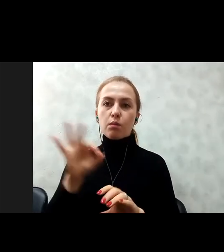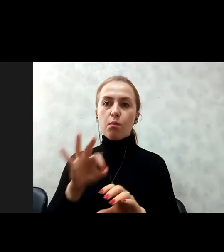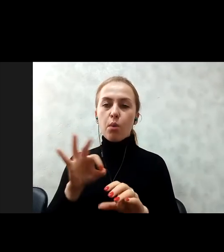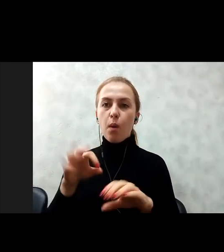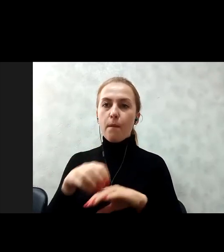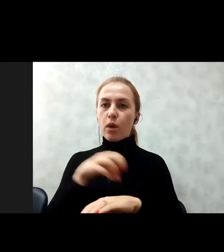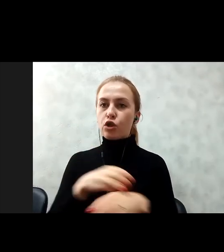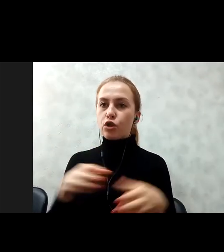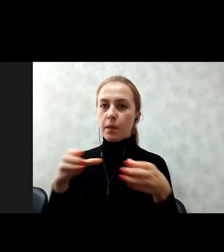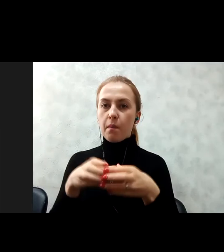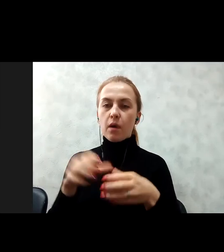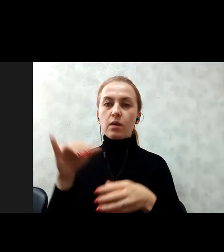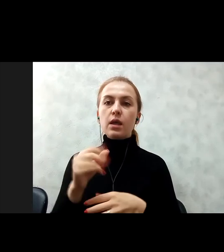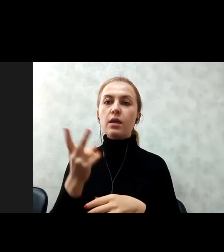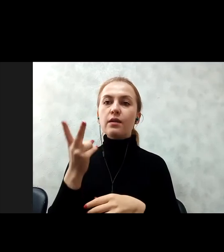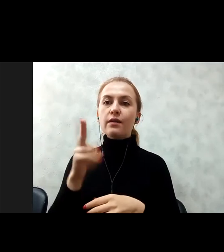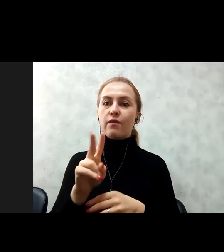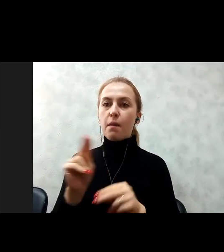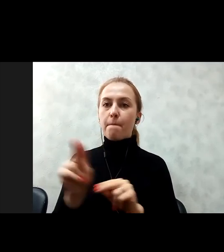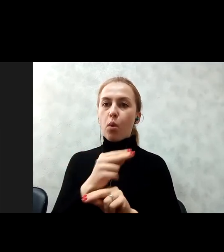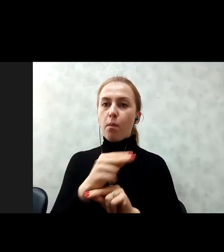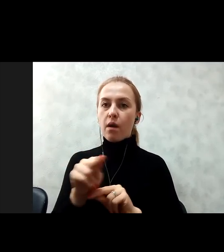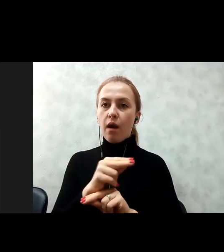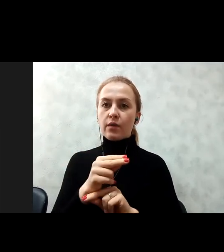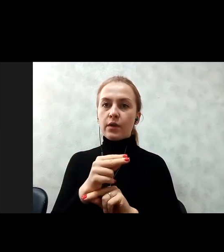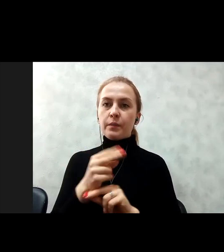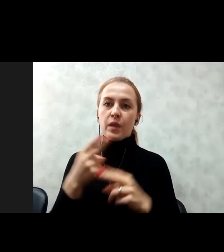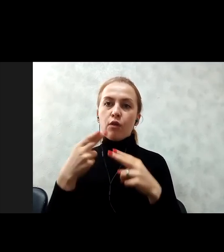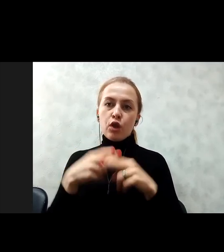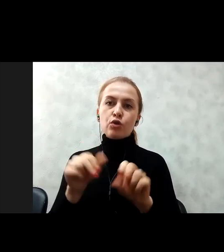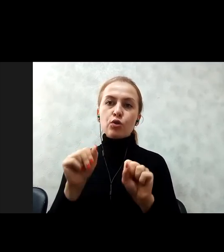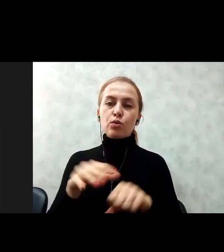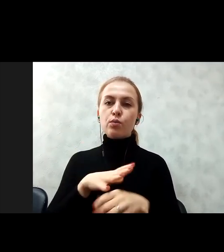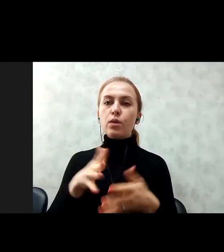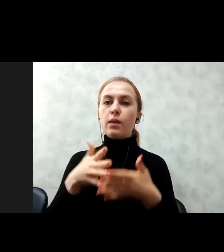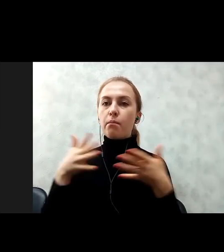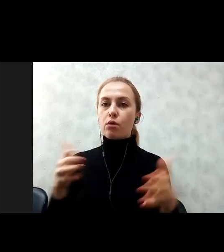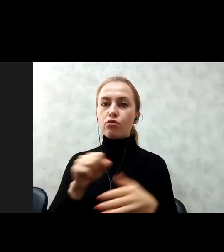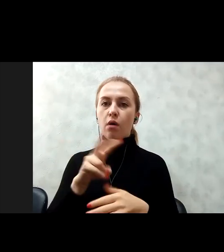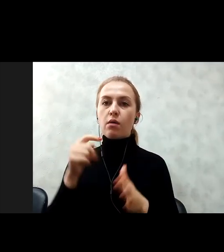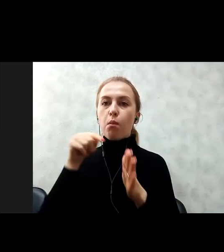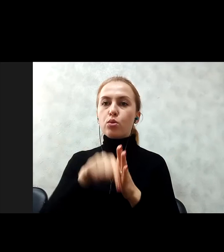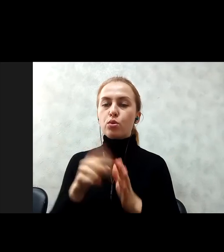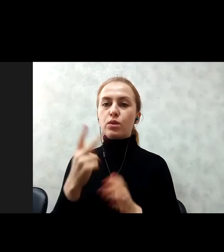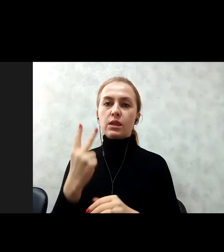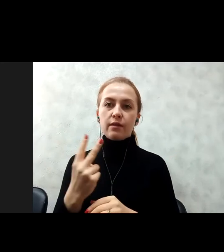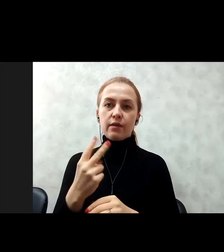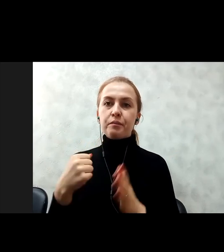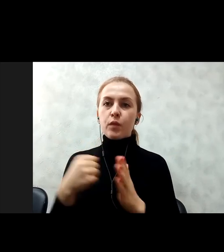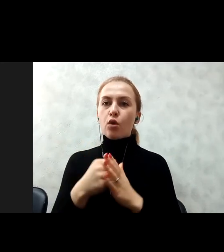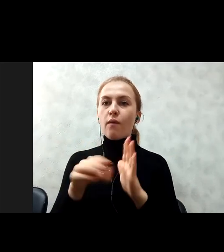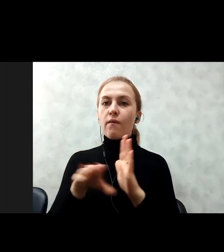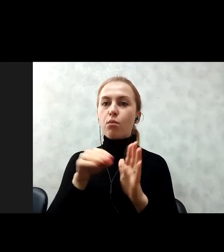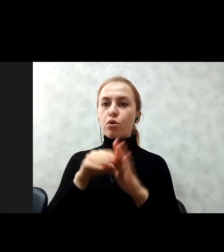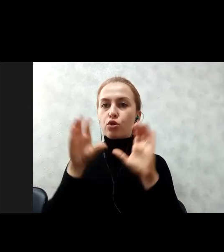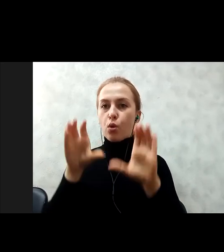decision of the political conference. Therefore, these two major amendments